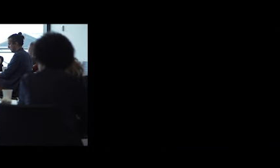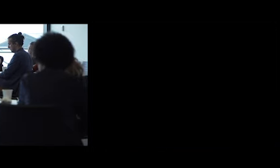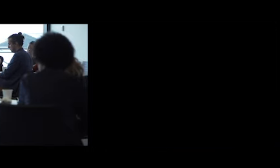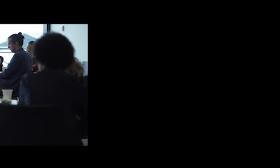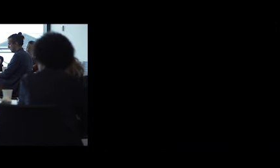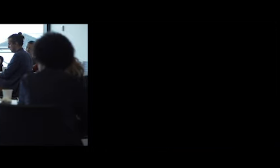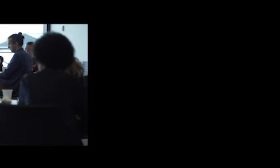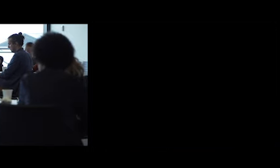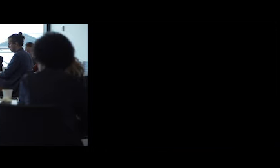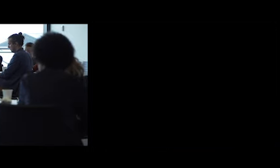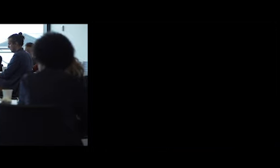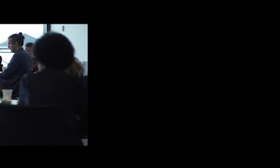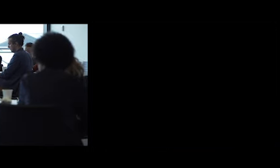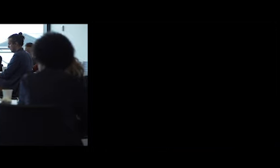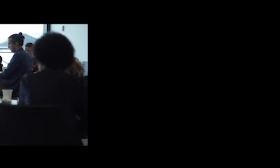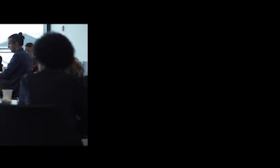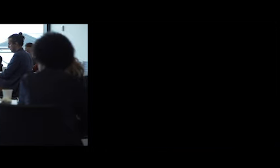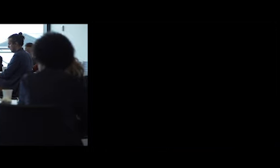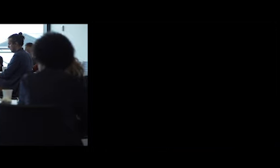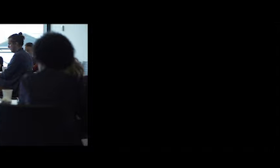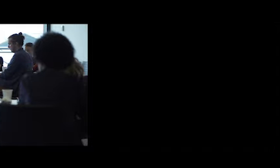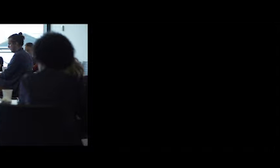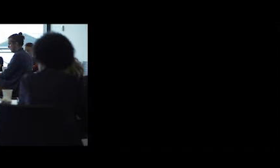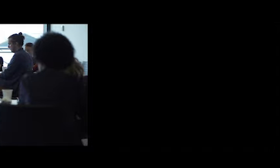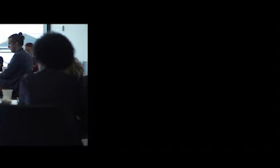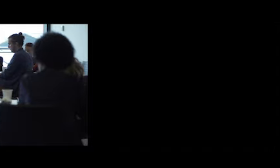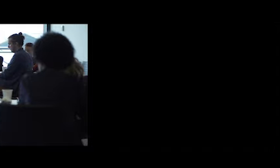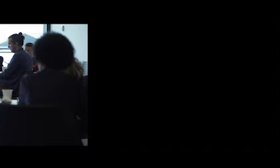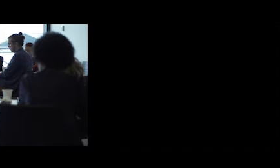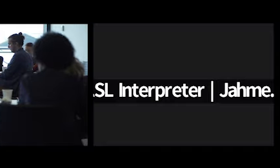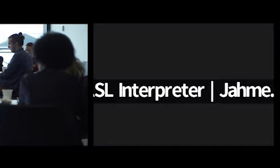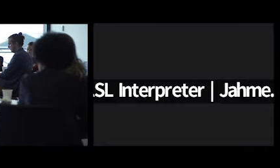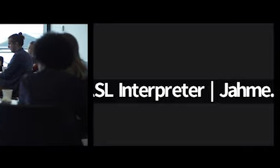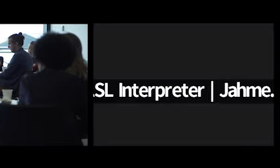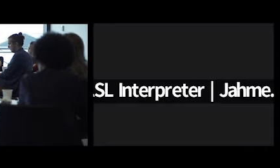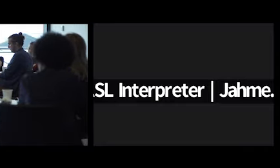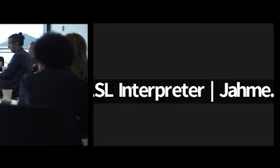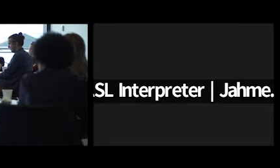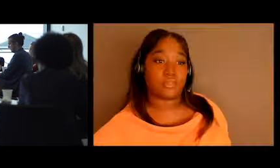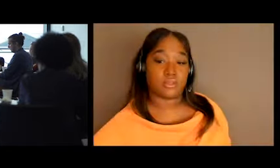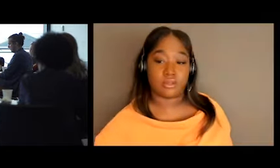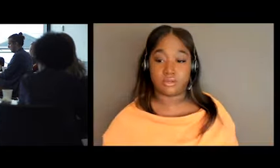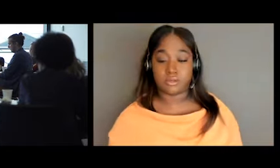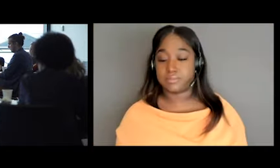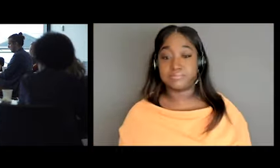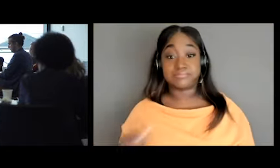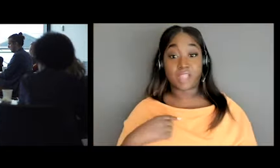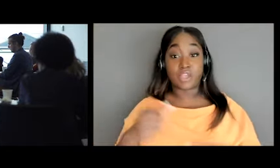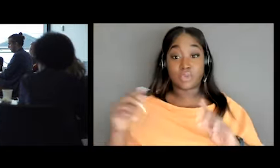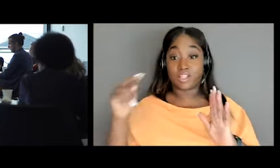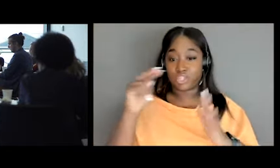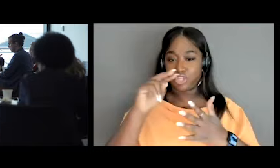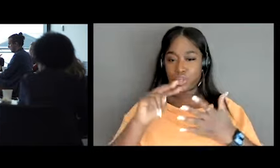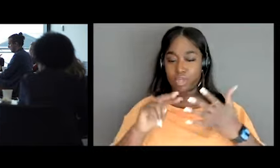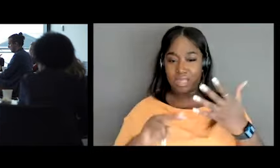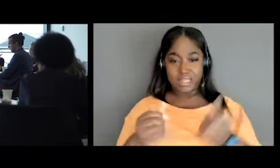it actually results in you having access to something. And then, like you can look at everything and put it somewhere